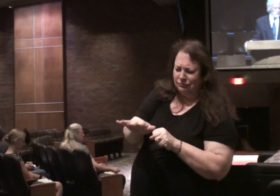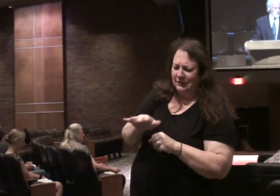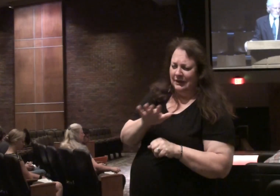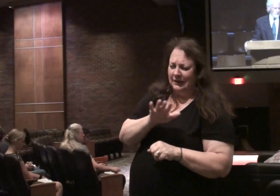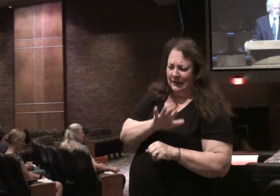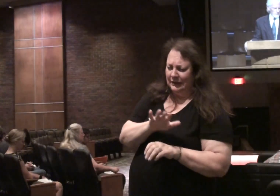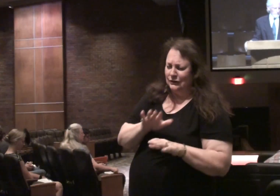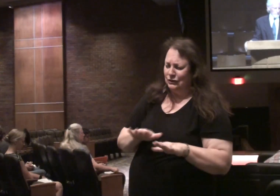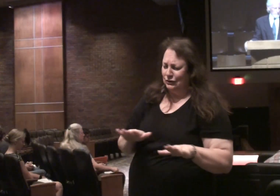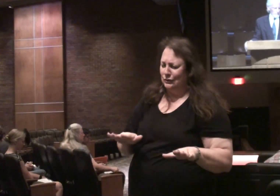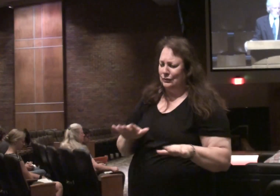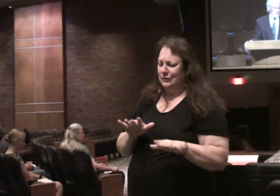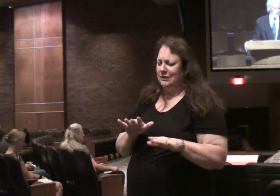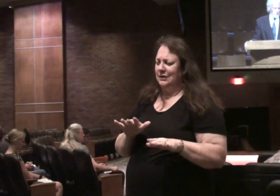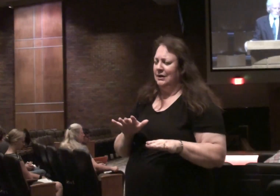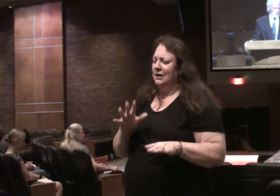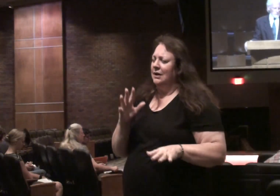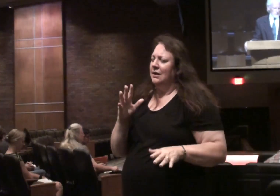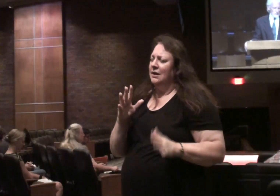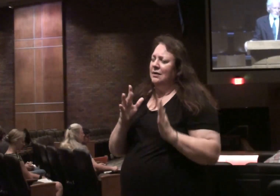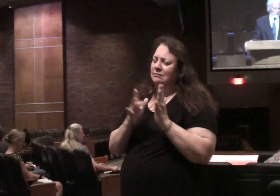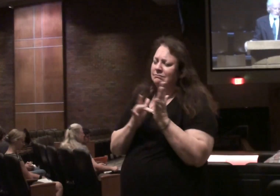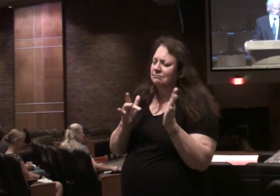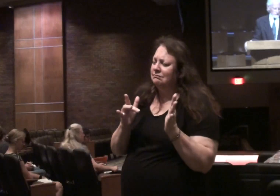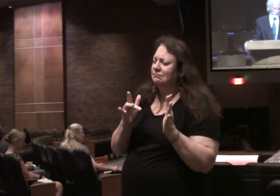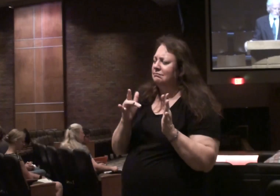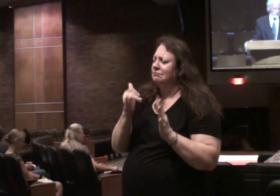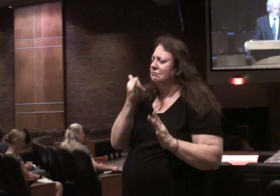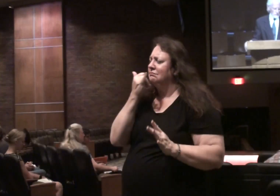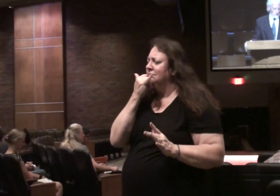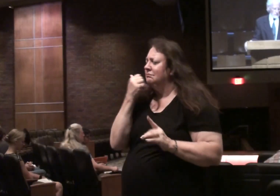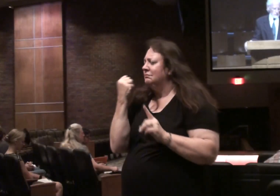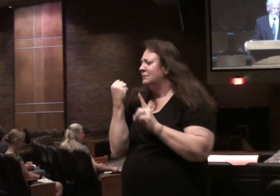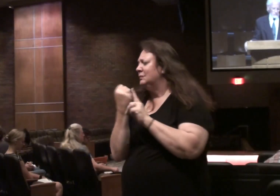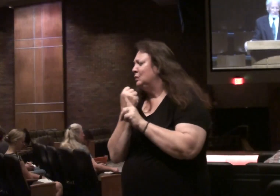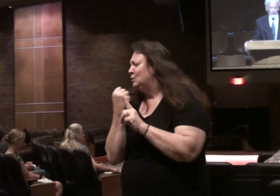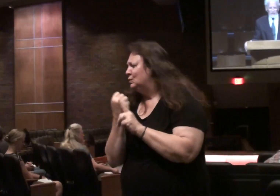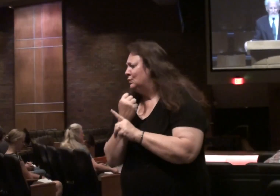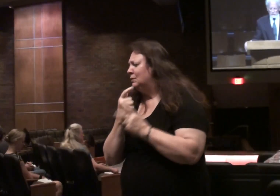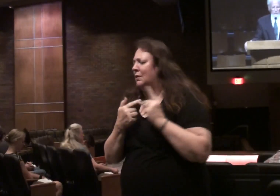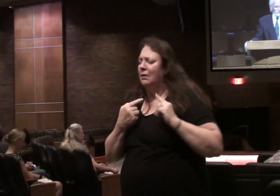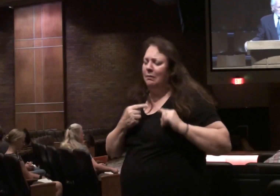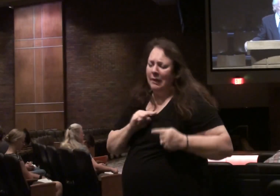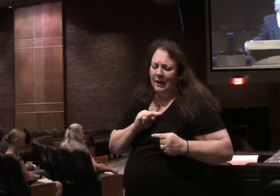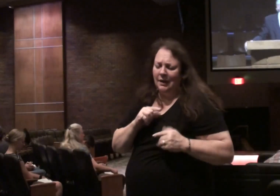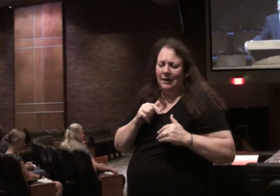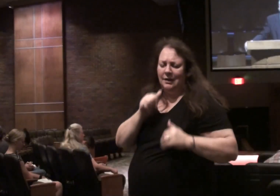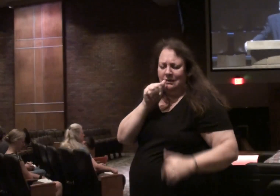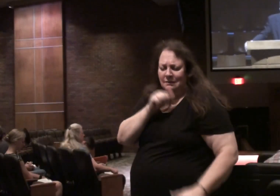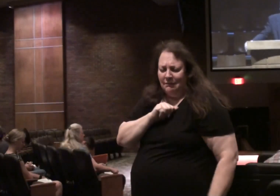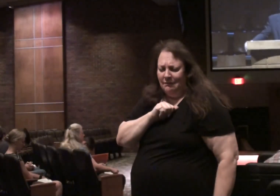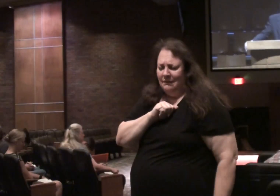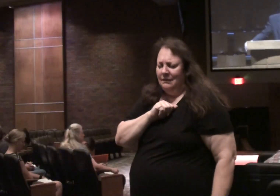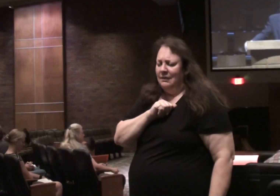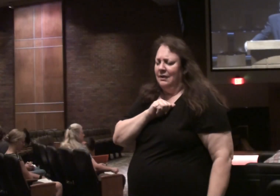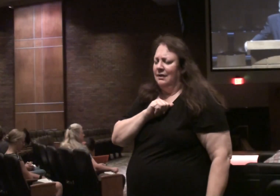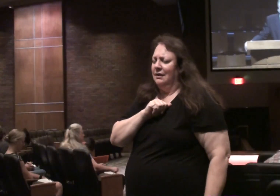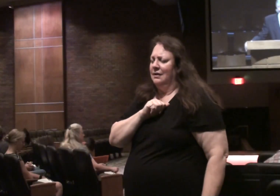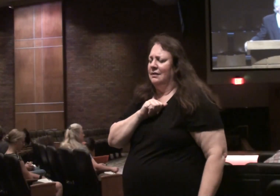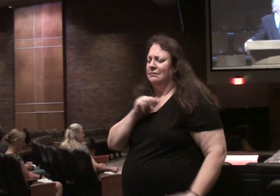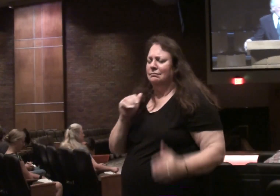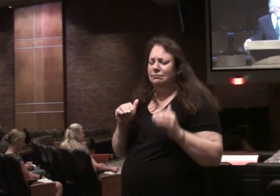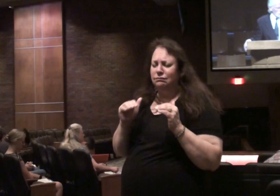children. There's abuse, there's unfairness, there's pain and suffering,